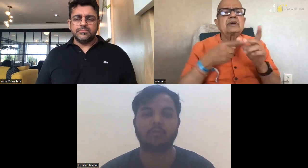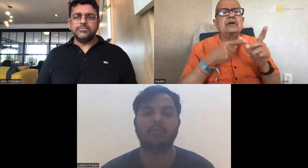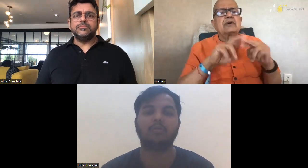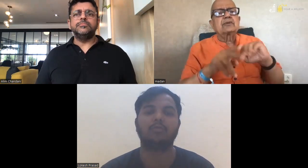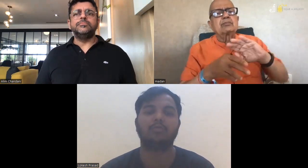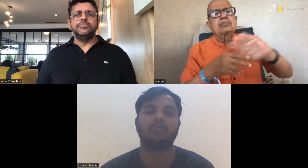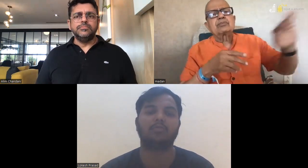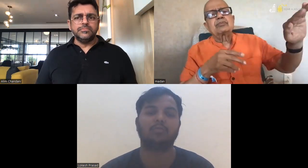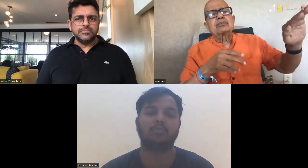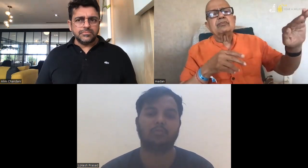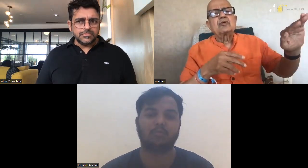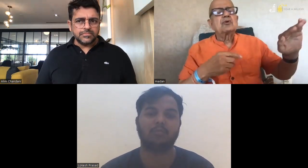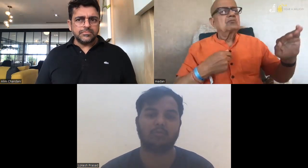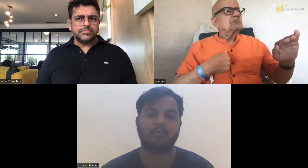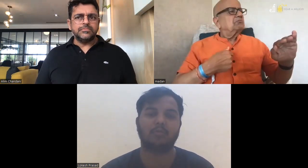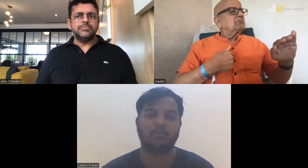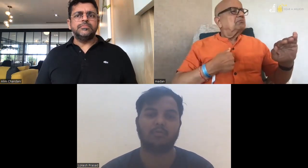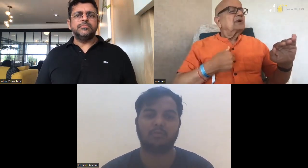Lokesh.